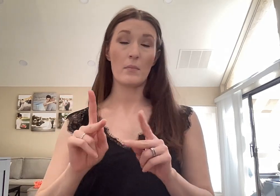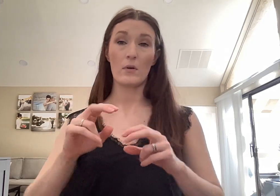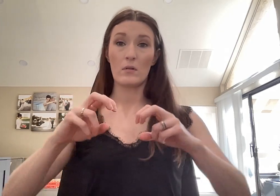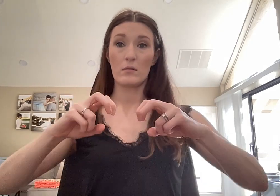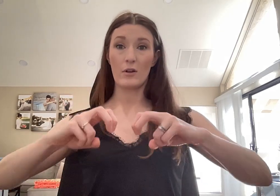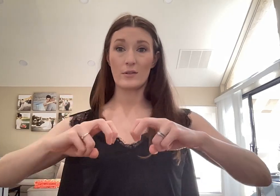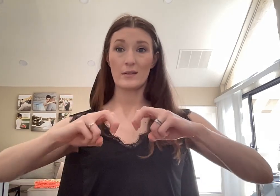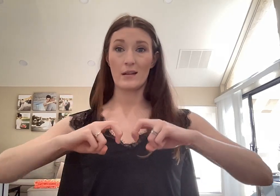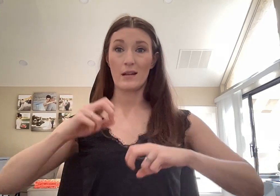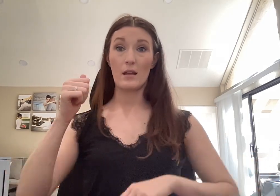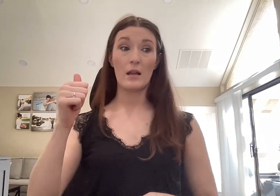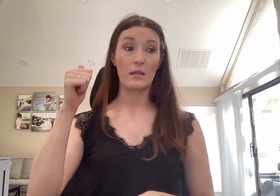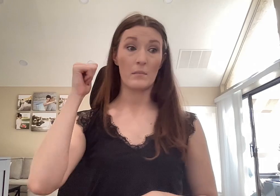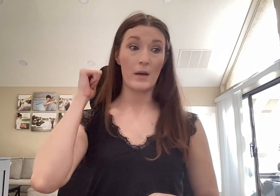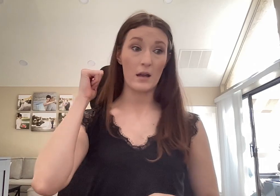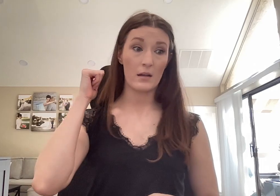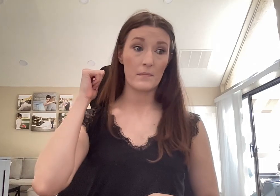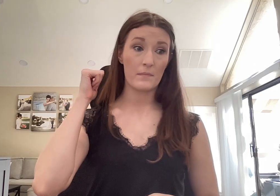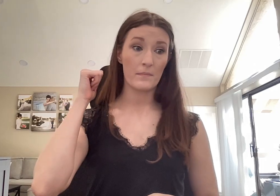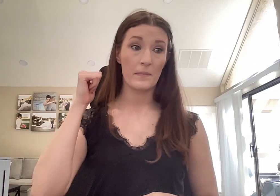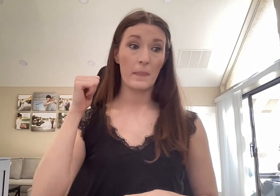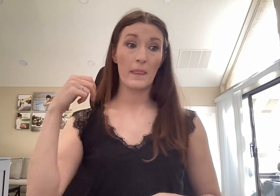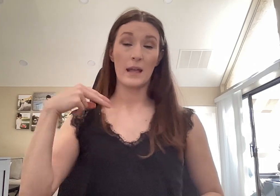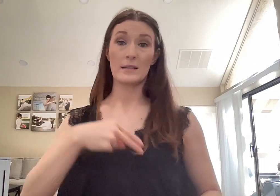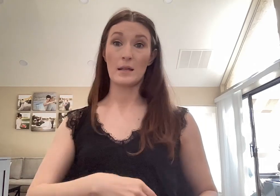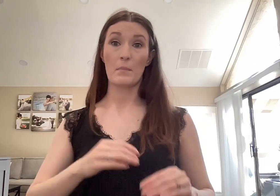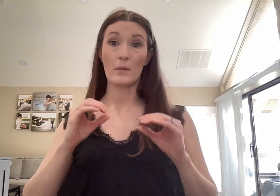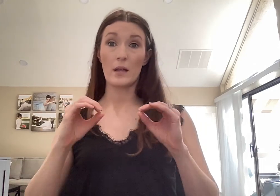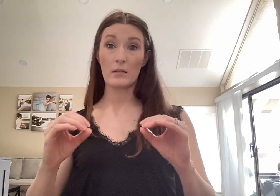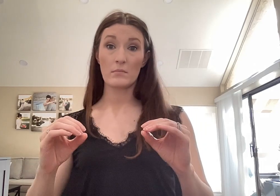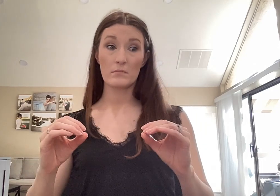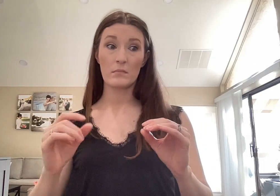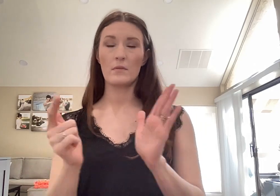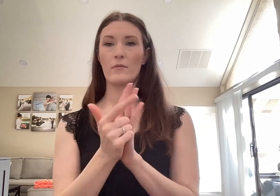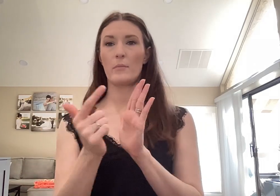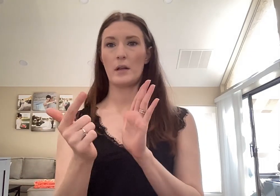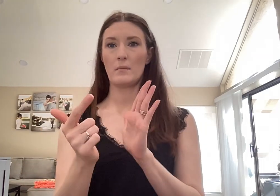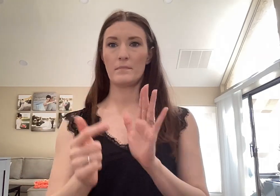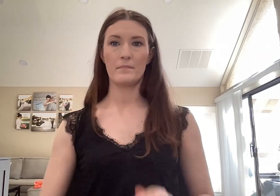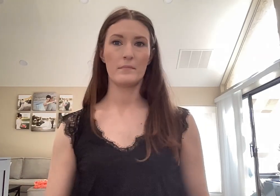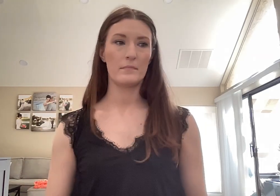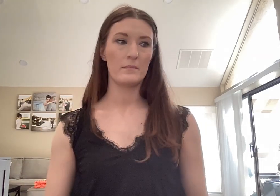people are sitting in the back. Seatbelt none, forbidden.